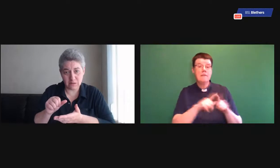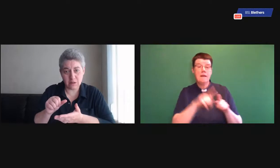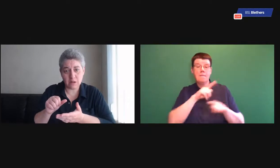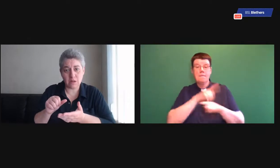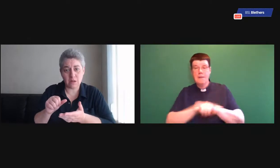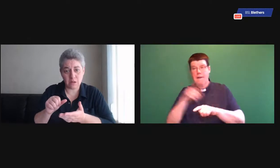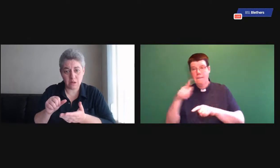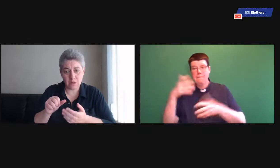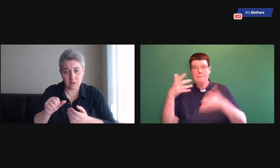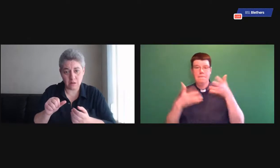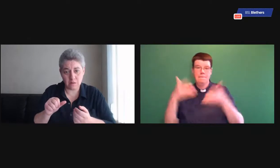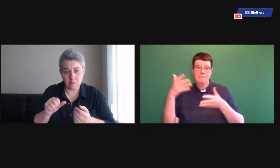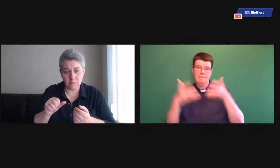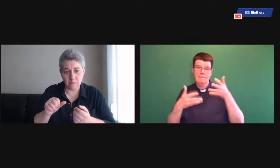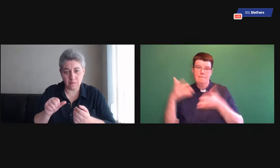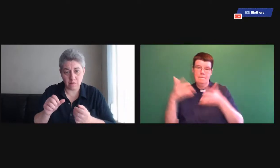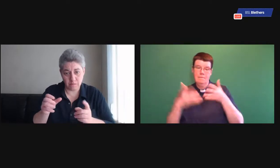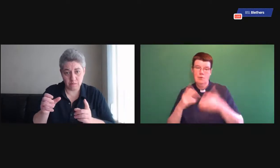a note taker too.